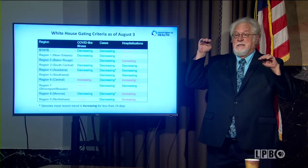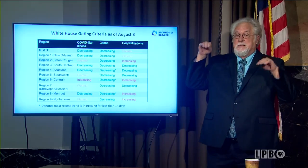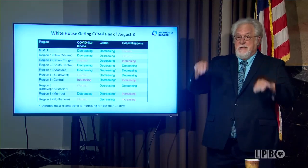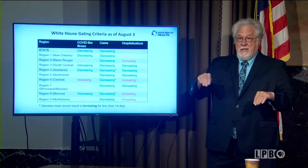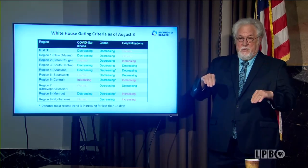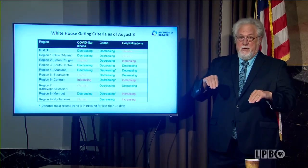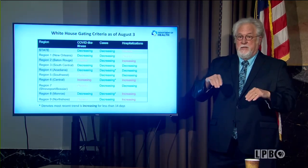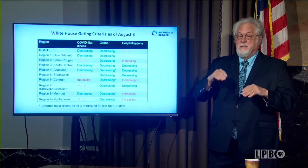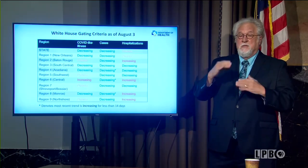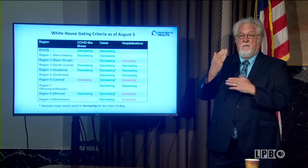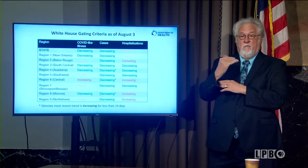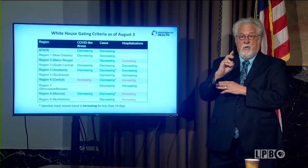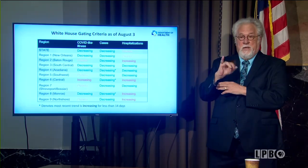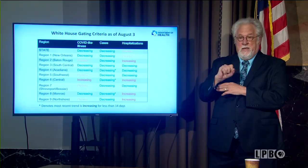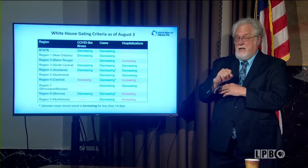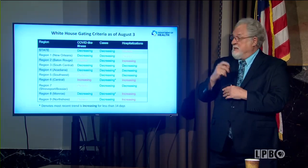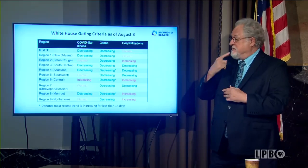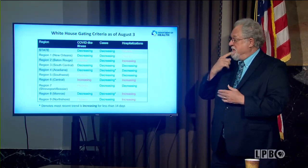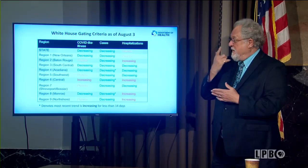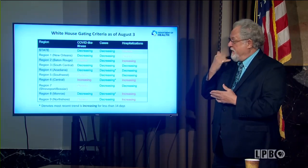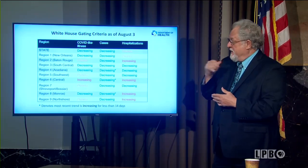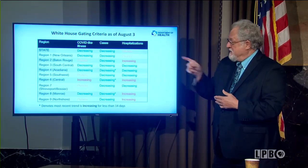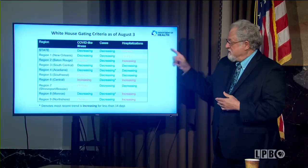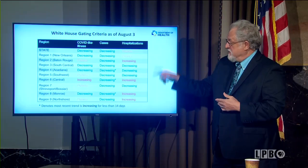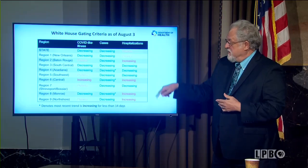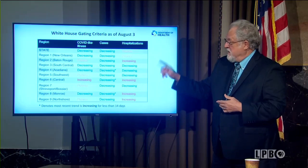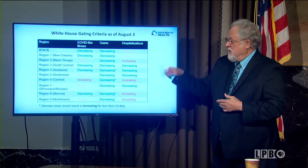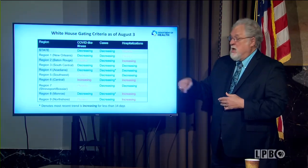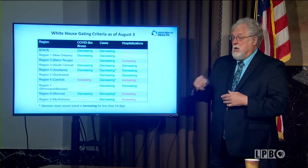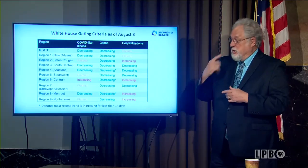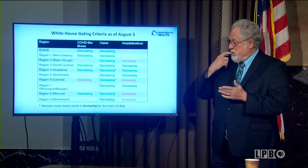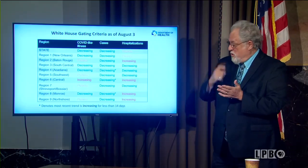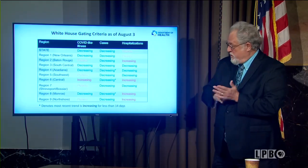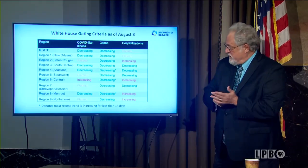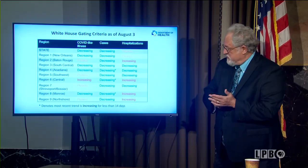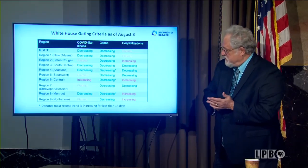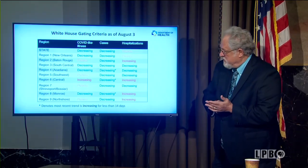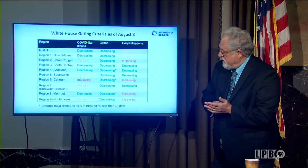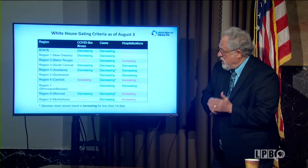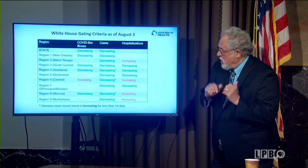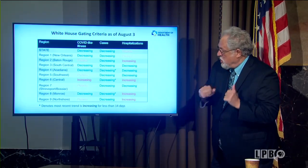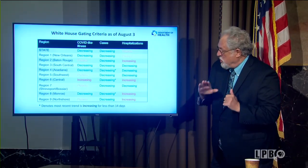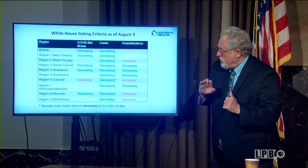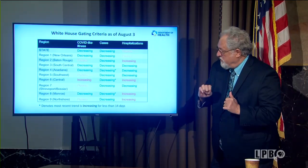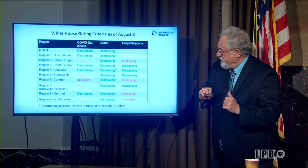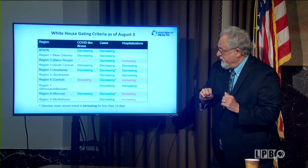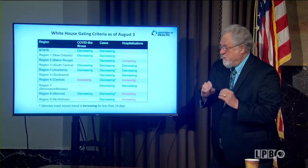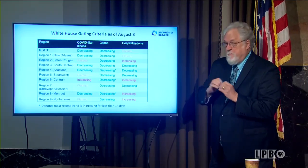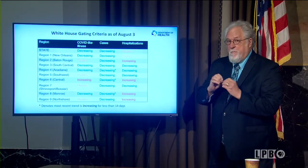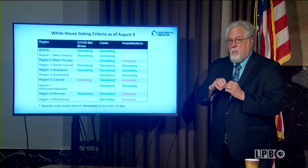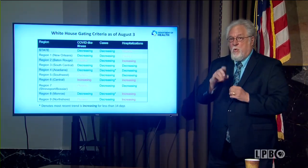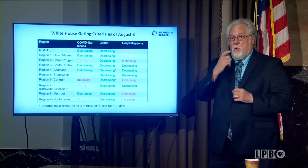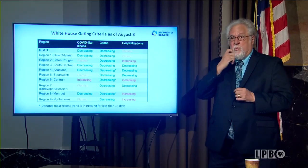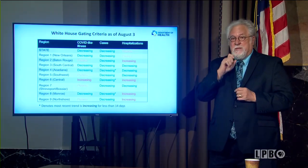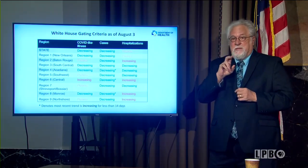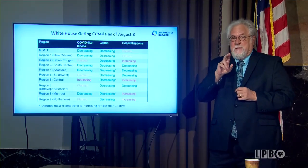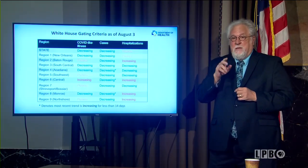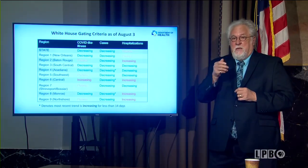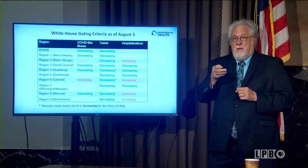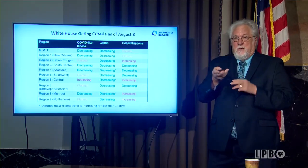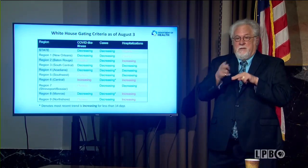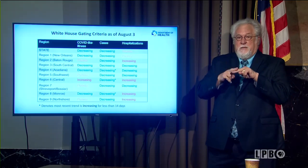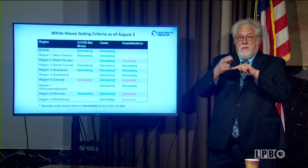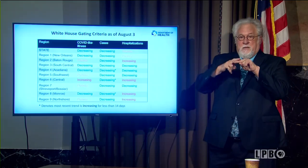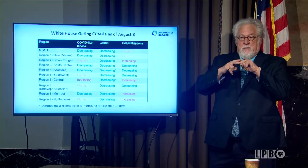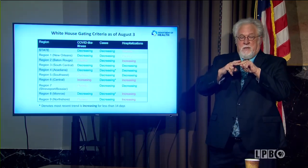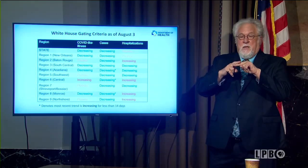across those 14 days? I say that because we've also noted a caveat at the bottom where there could be a more recent uptick, a more